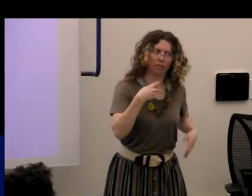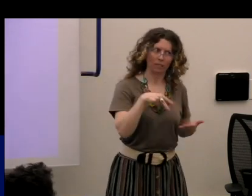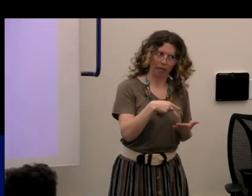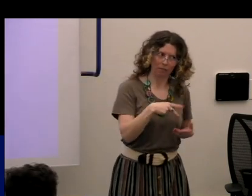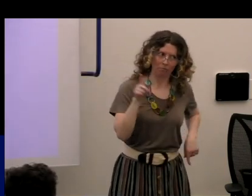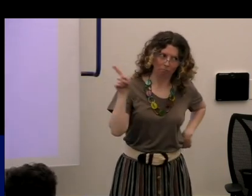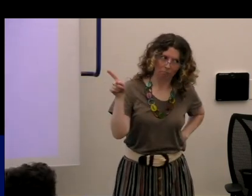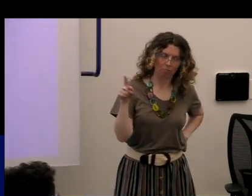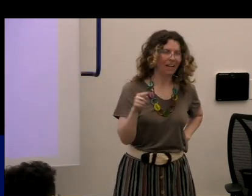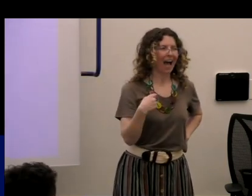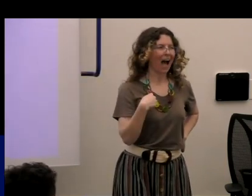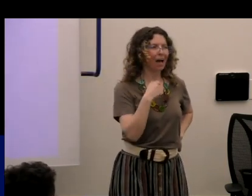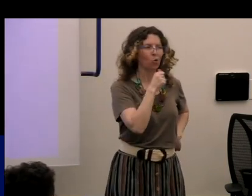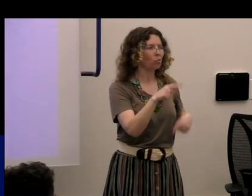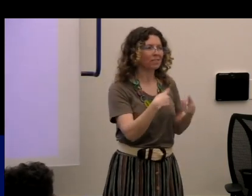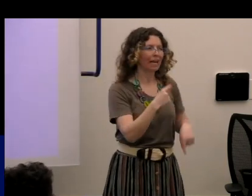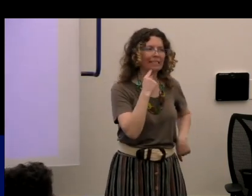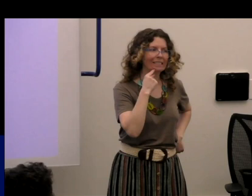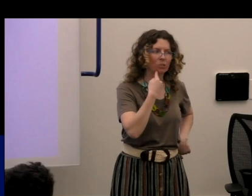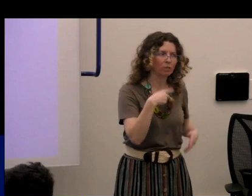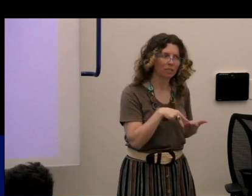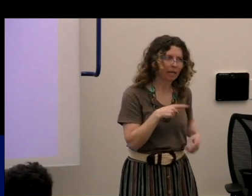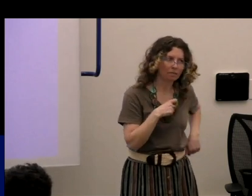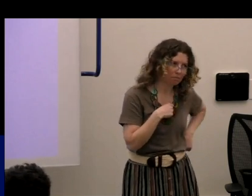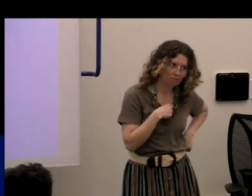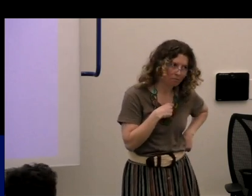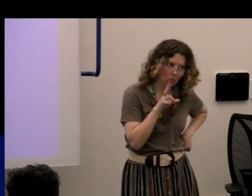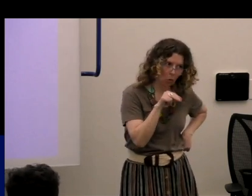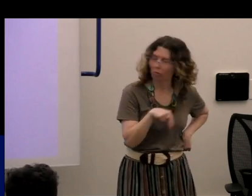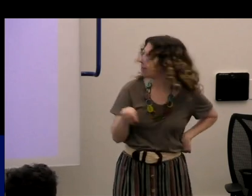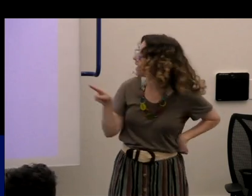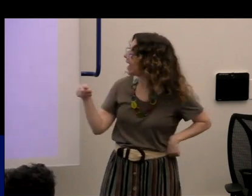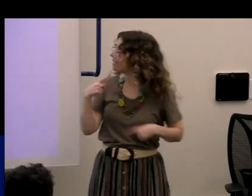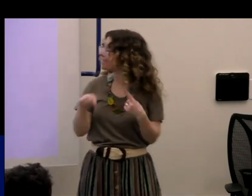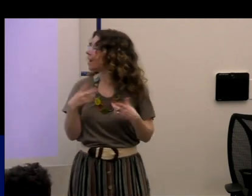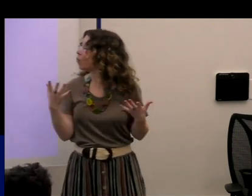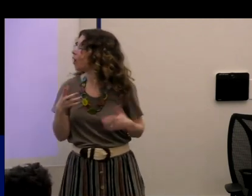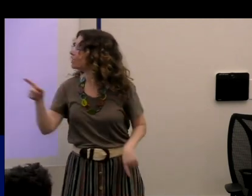something serious, like a serious dance, I don't sign serious dance.